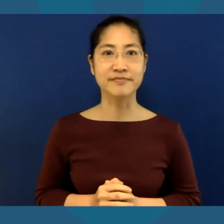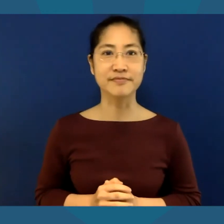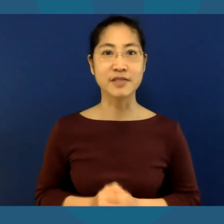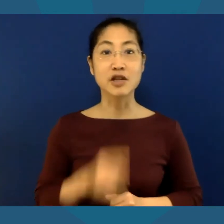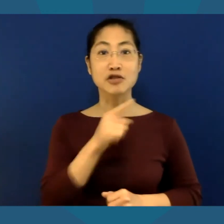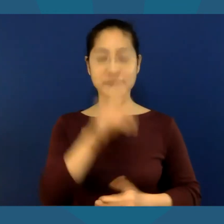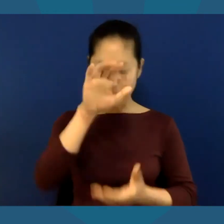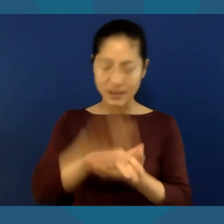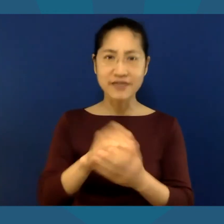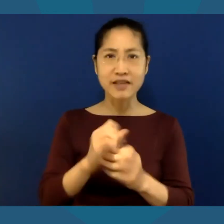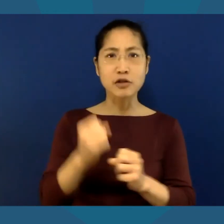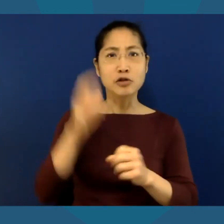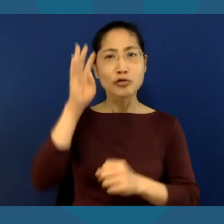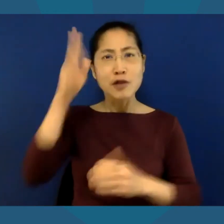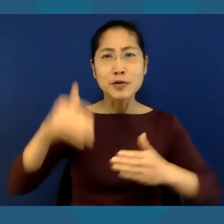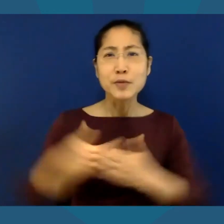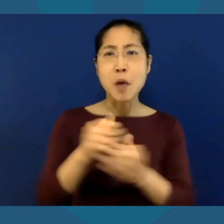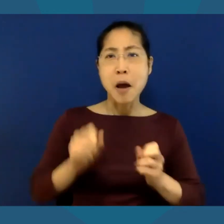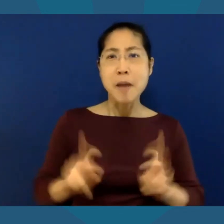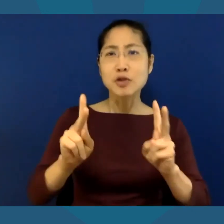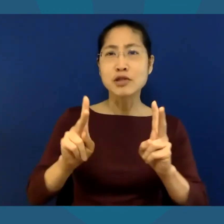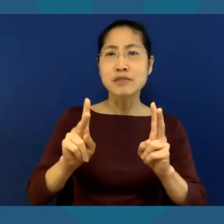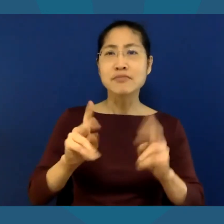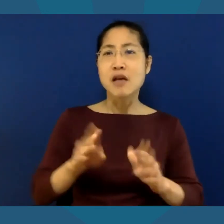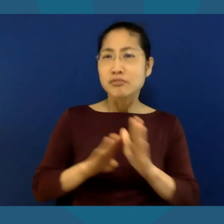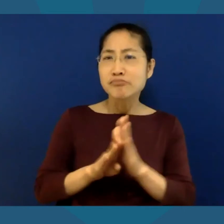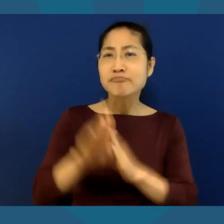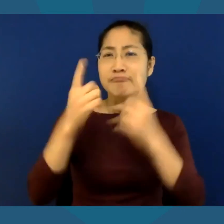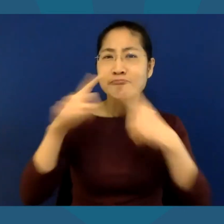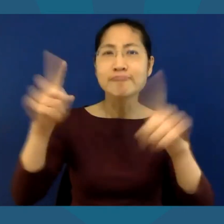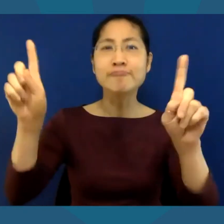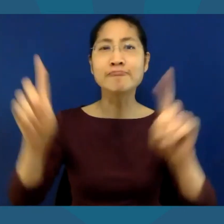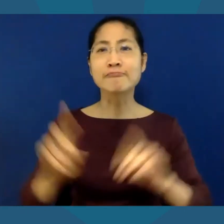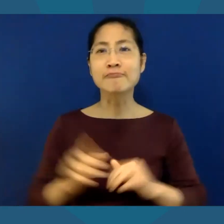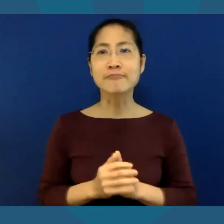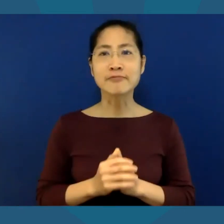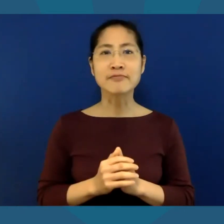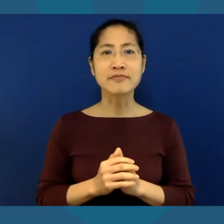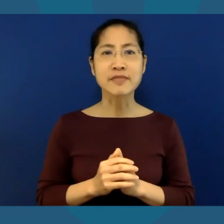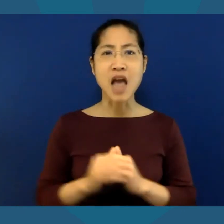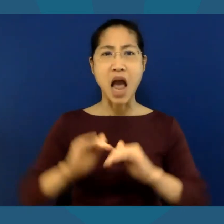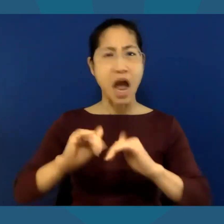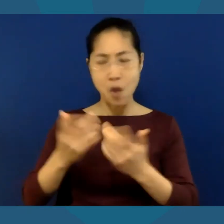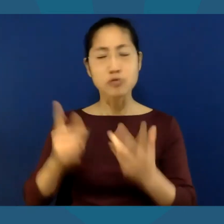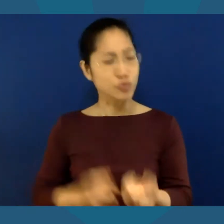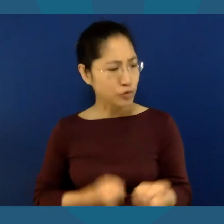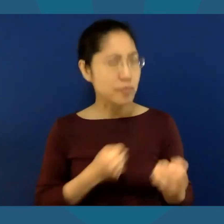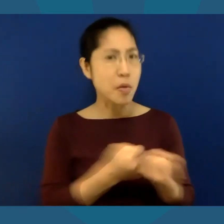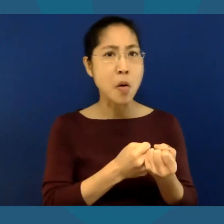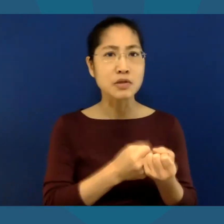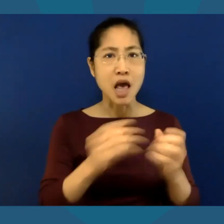Rosanna believes in creating opportunities and prosperity by supporting and